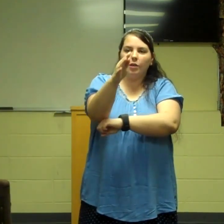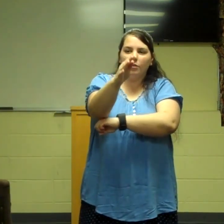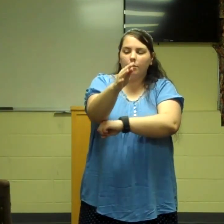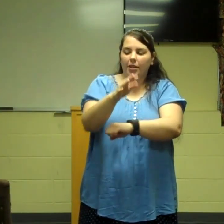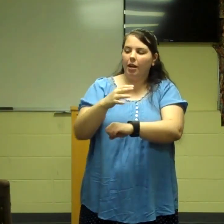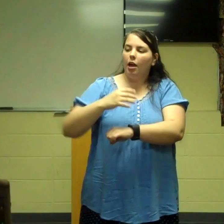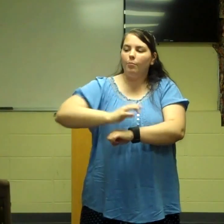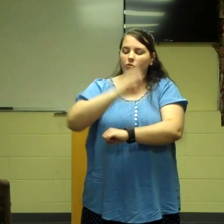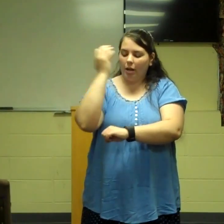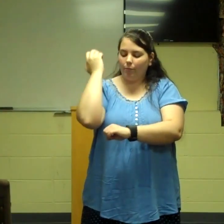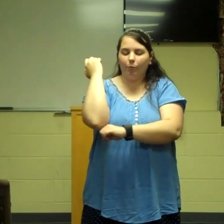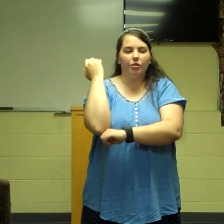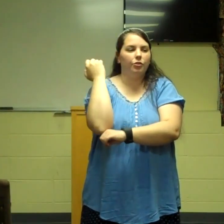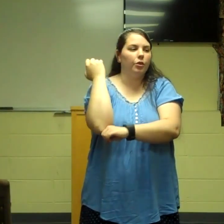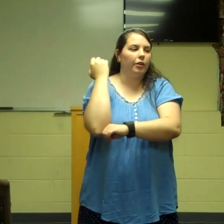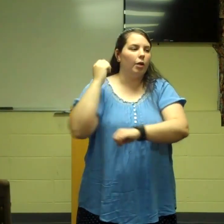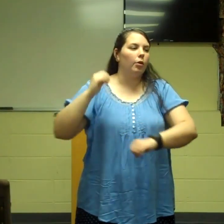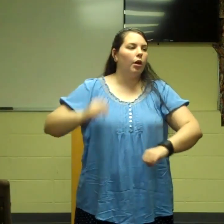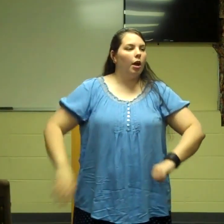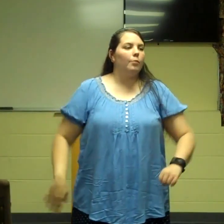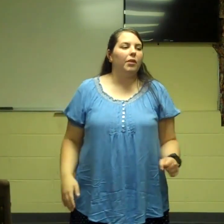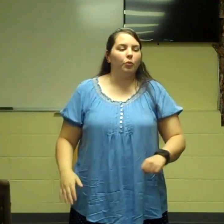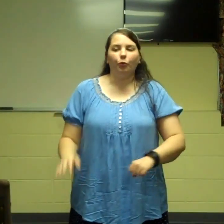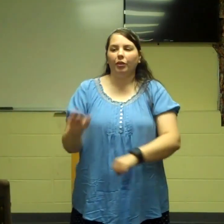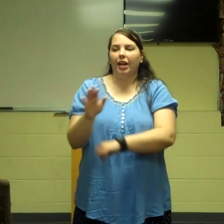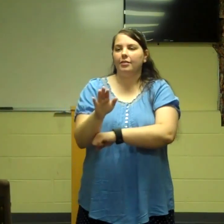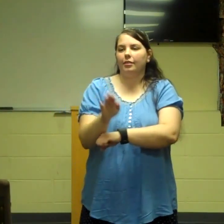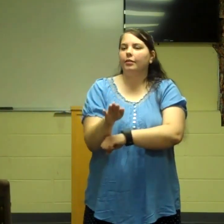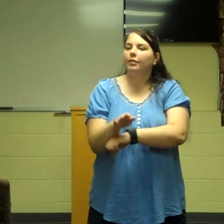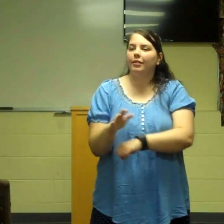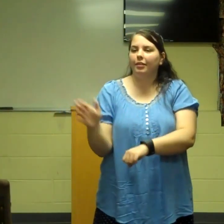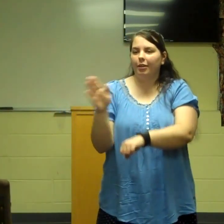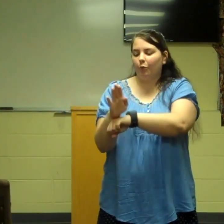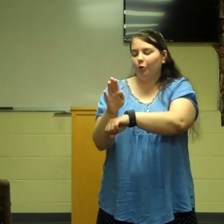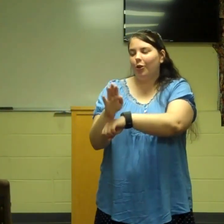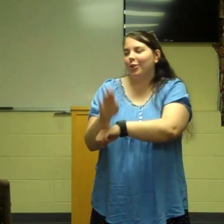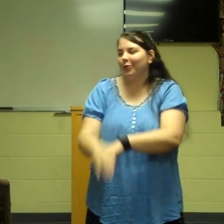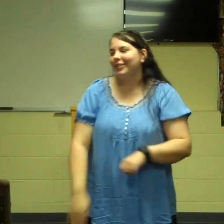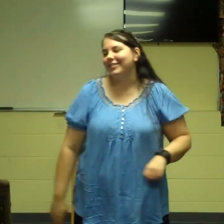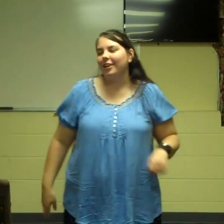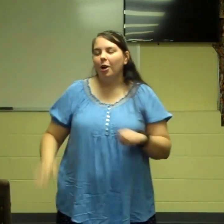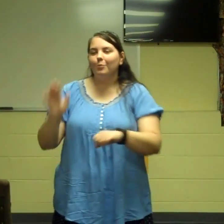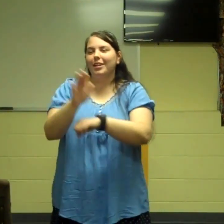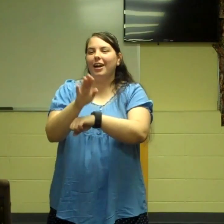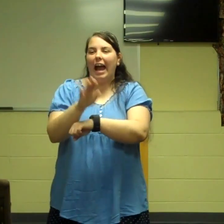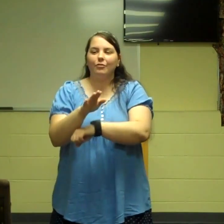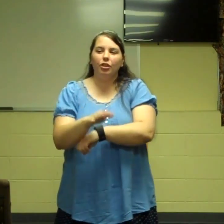hand wants to be. Most times we just do it on the elbow, but if we're real lazy, we'll do it at the wrist. But